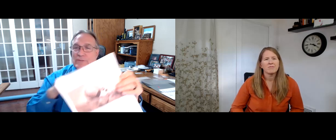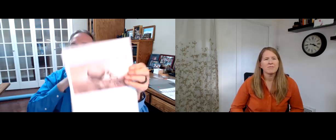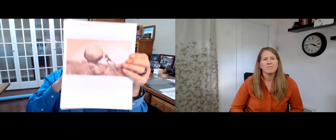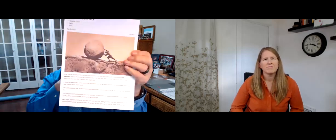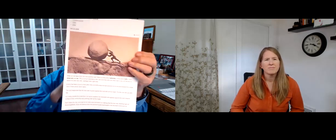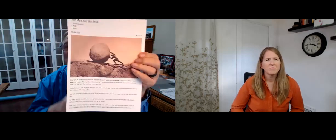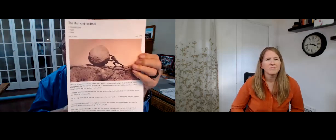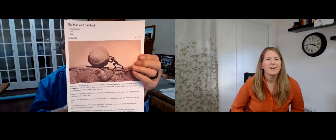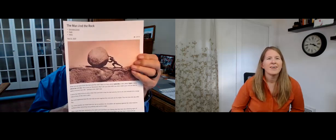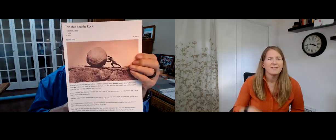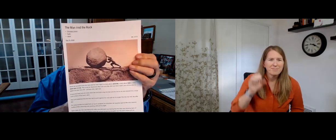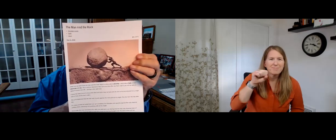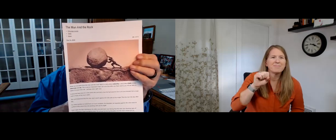the stone,